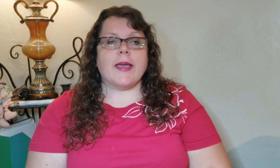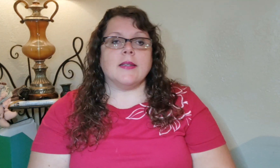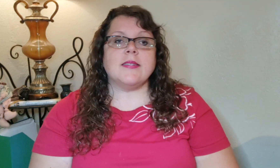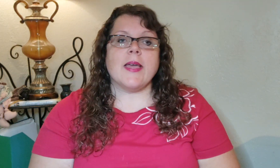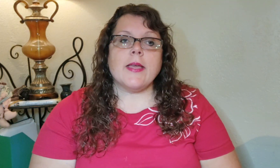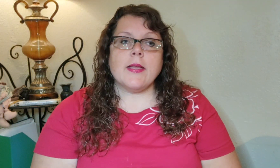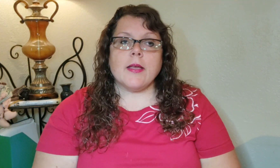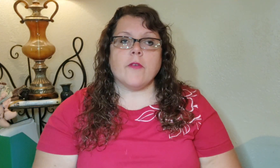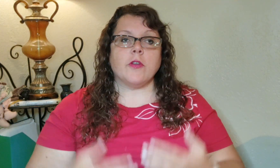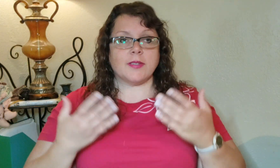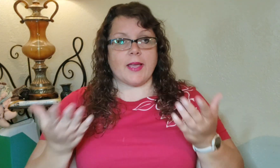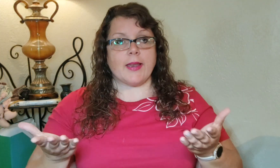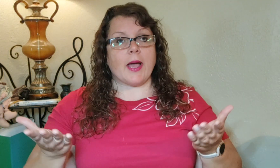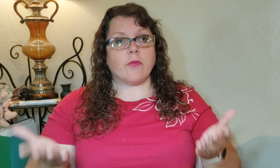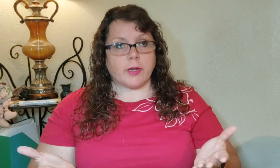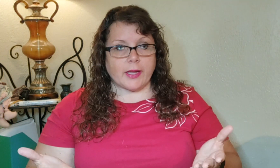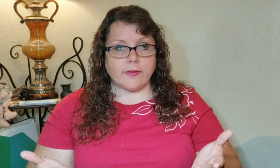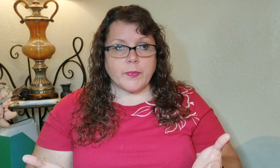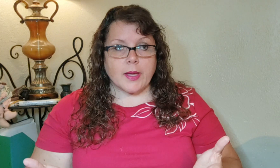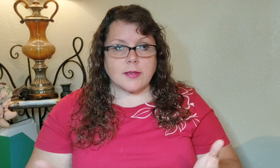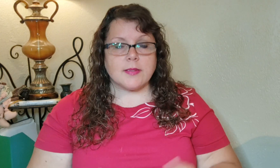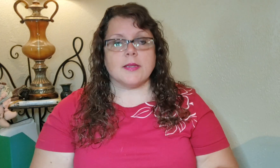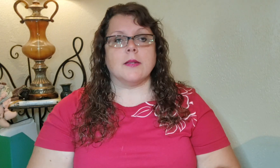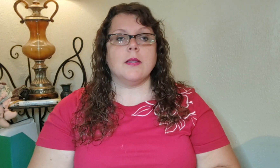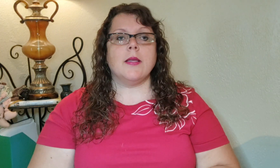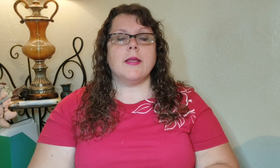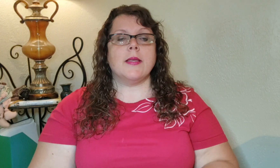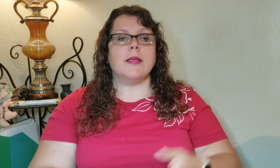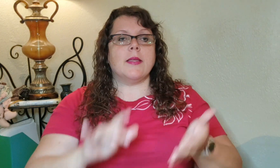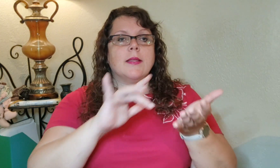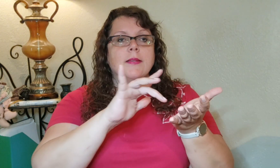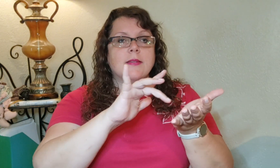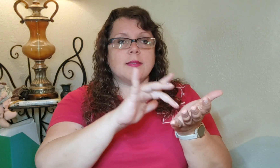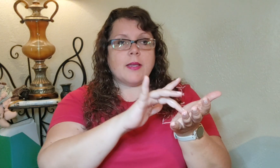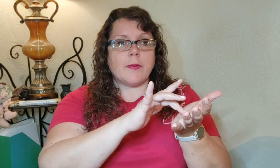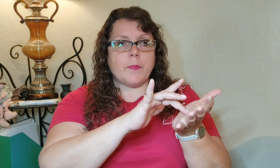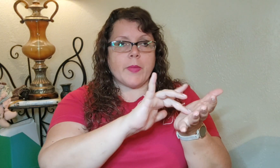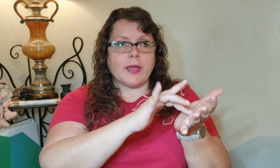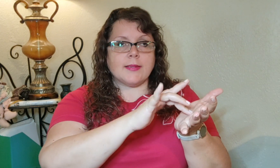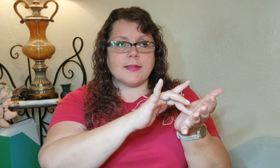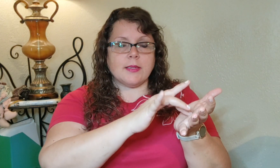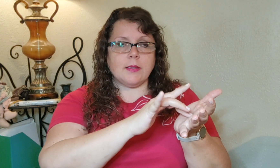Okay, say, if you're saying, I've run out of medicine, it's medicine